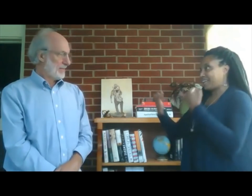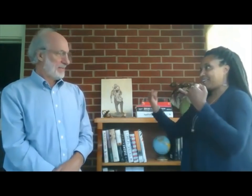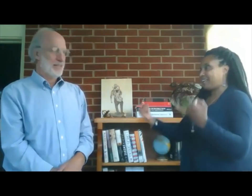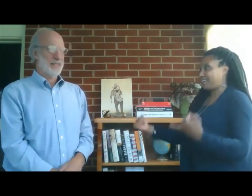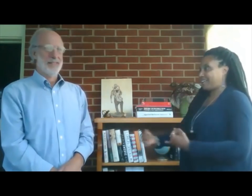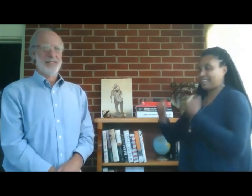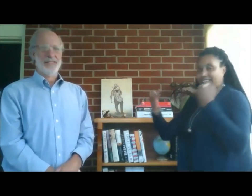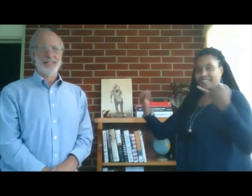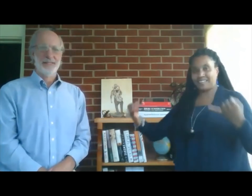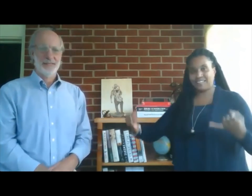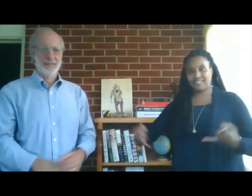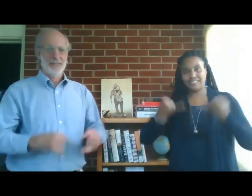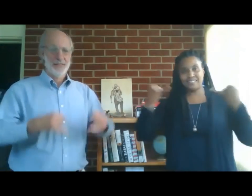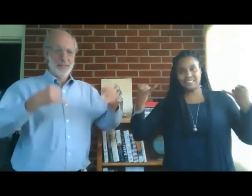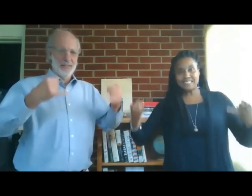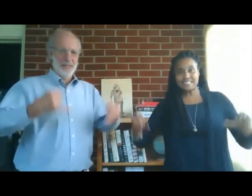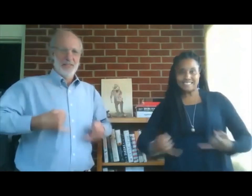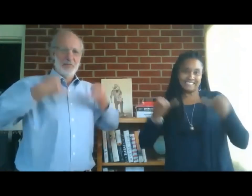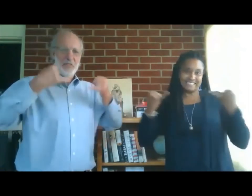Spaghetti.